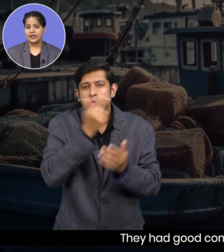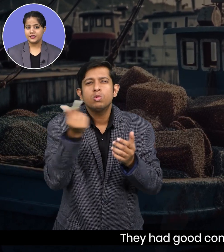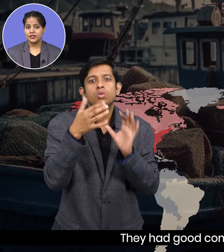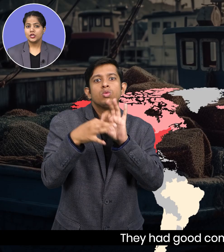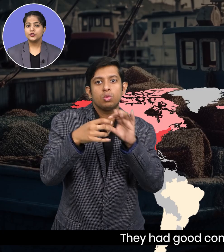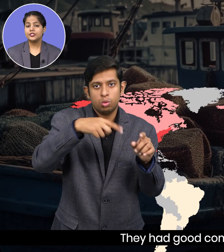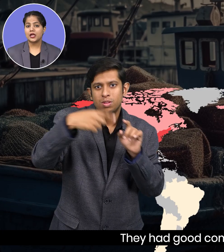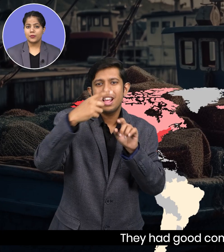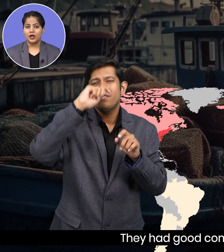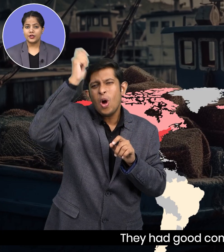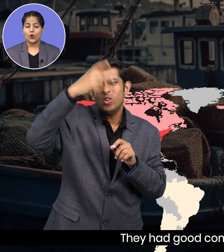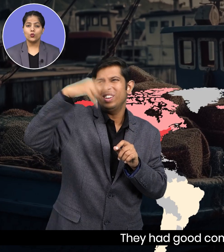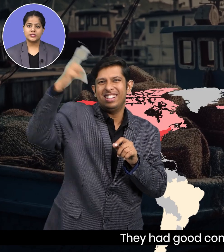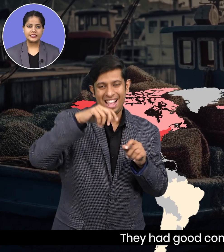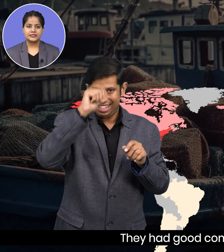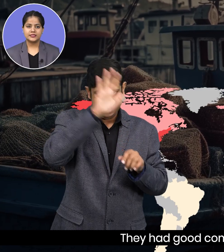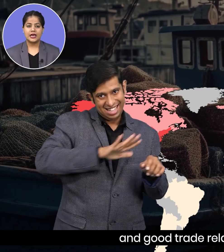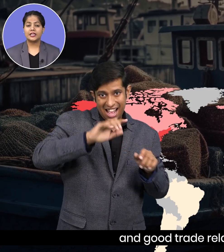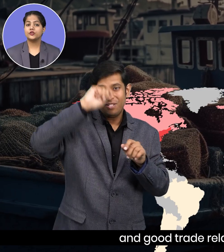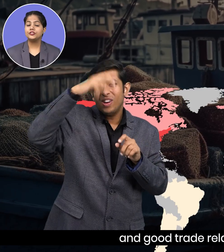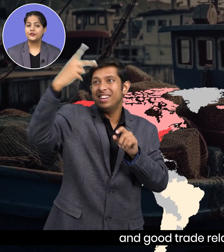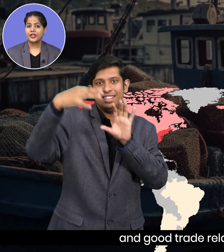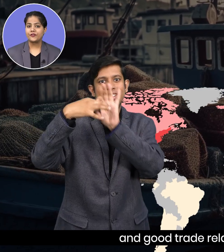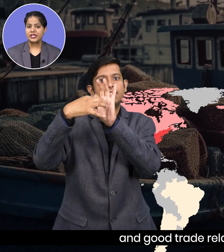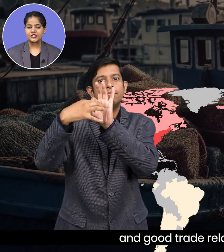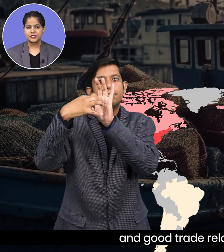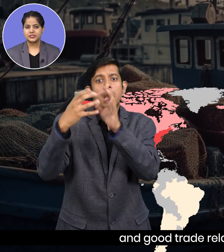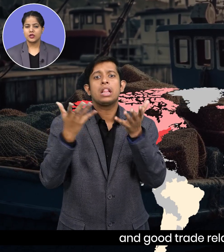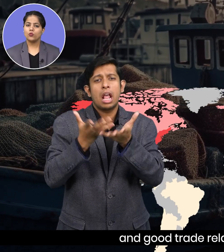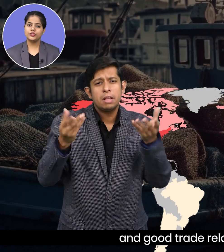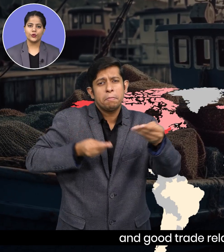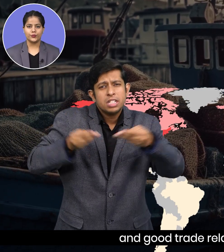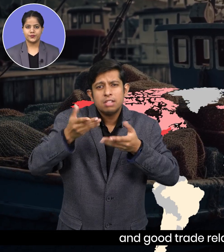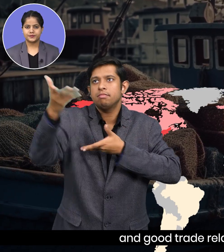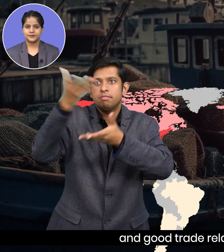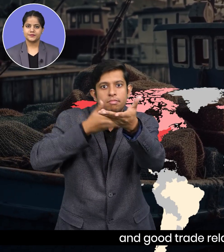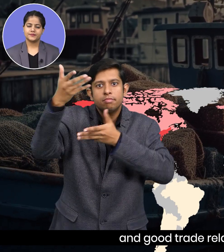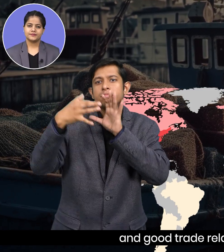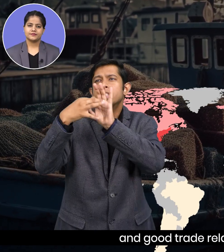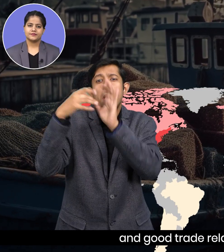They had good command overseas and good trade relations with Rome.